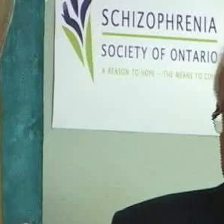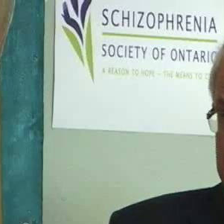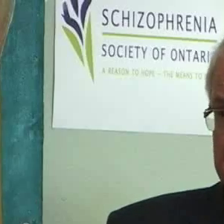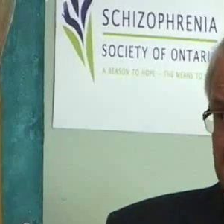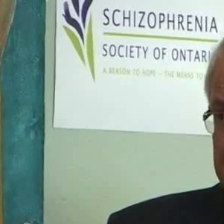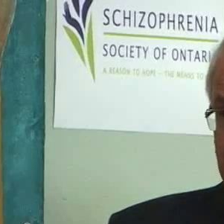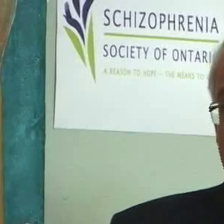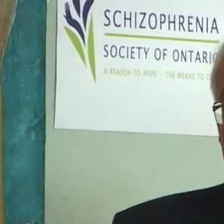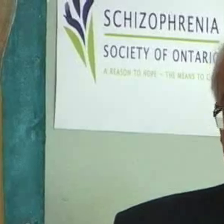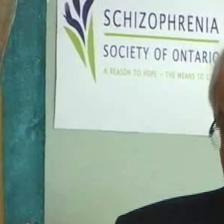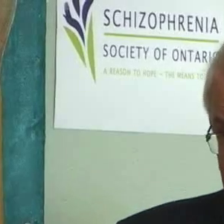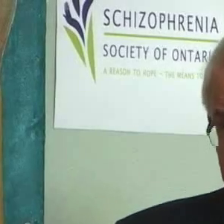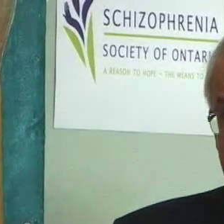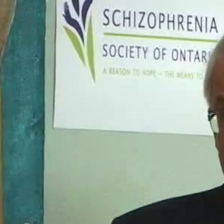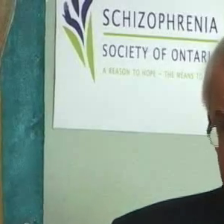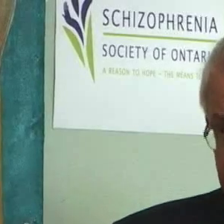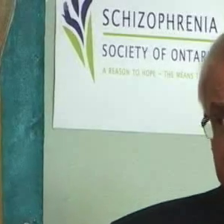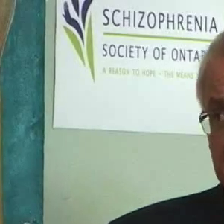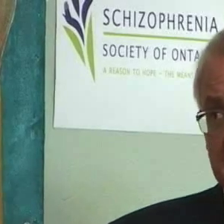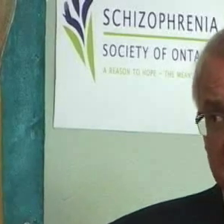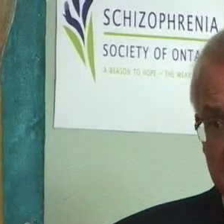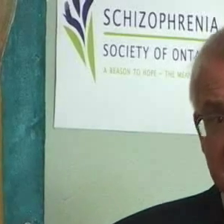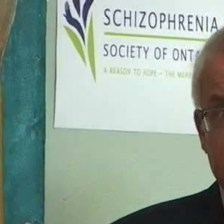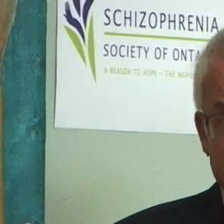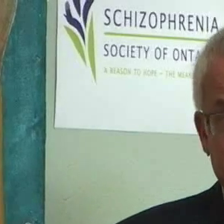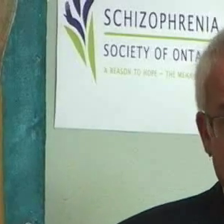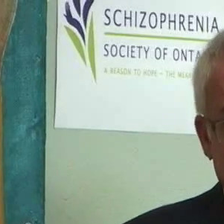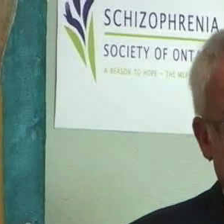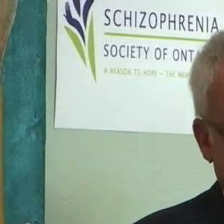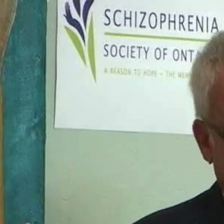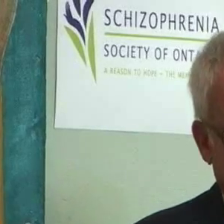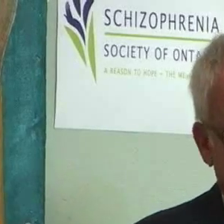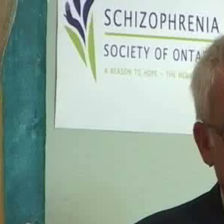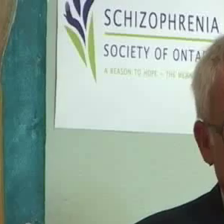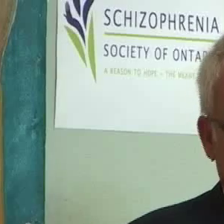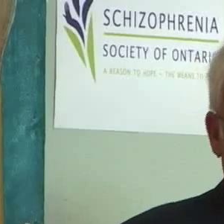an accommodation fund to help with that, not only parks, sports,